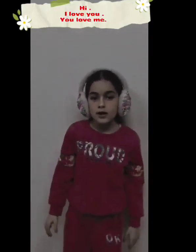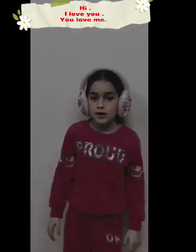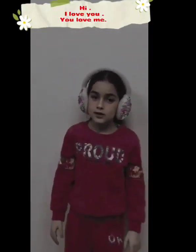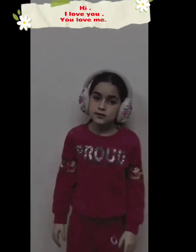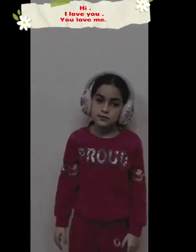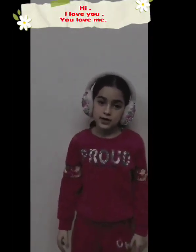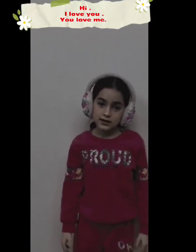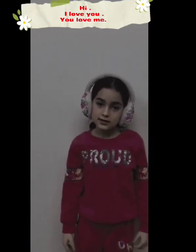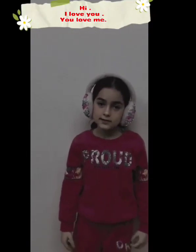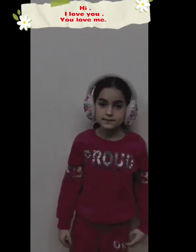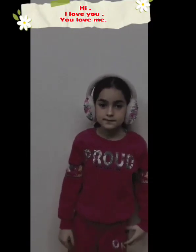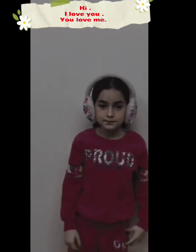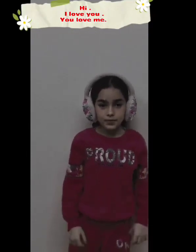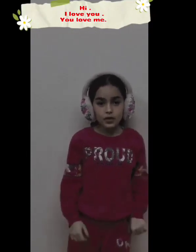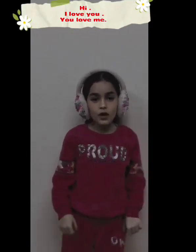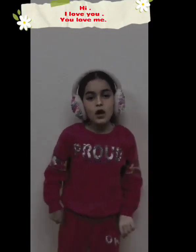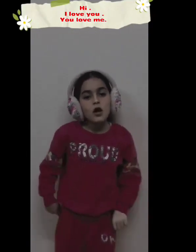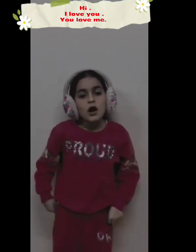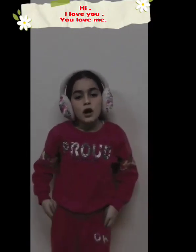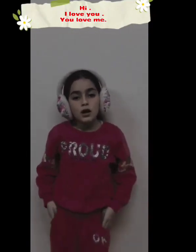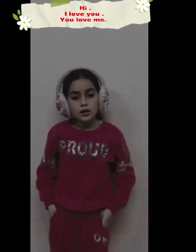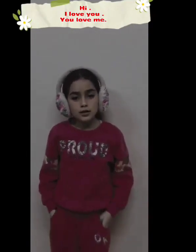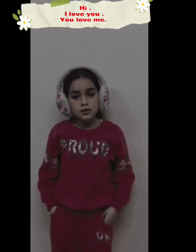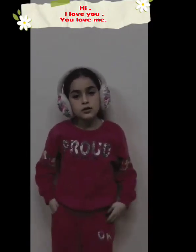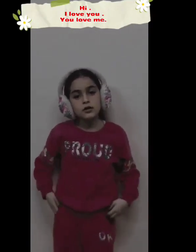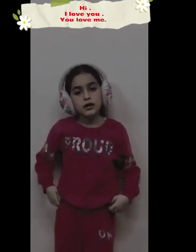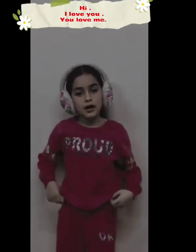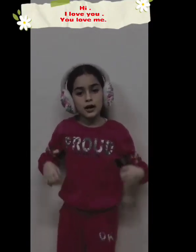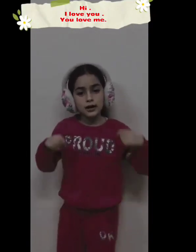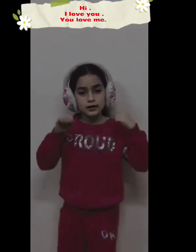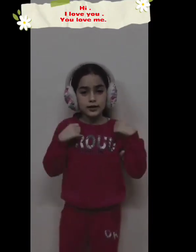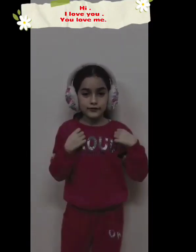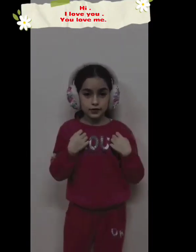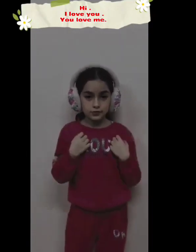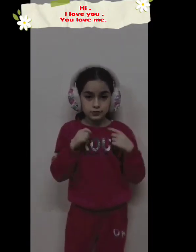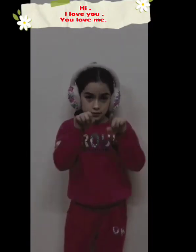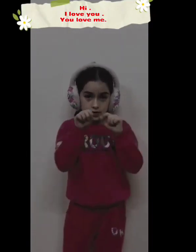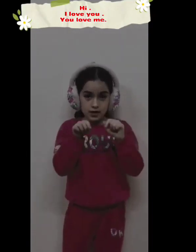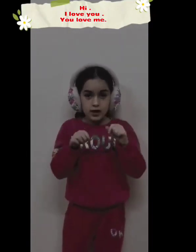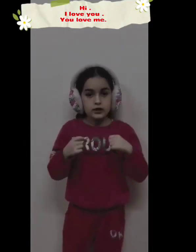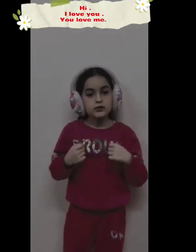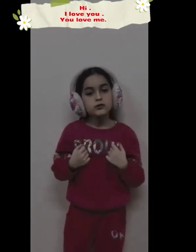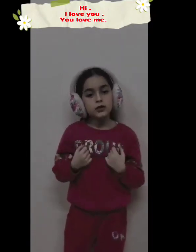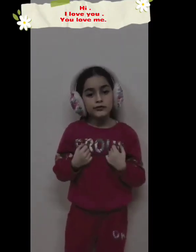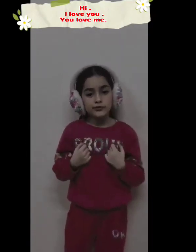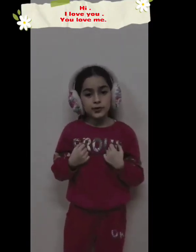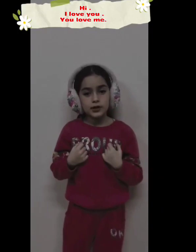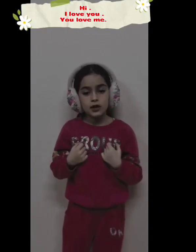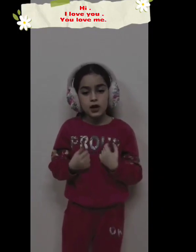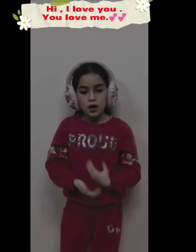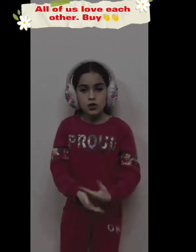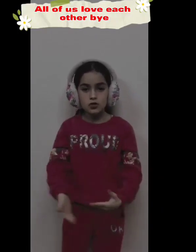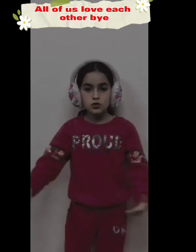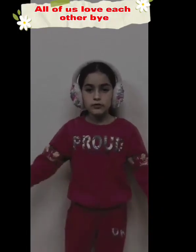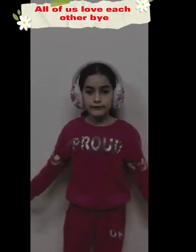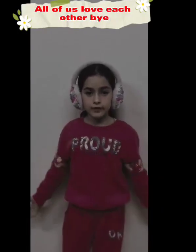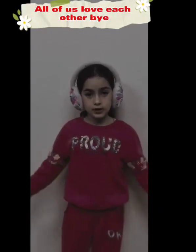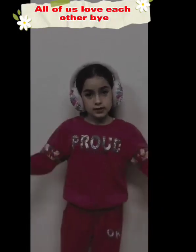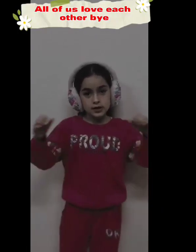It means, hi, I love you. You love me. All of us